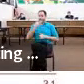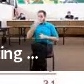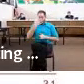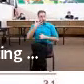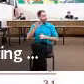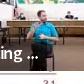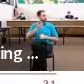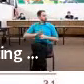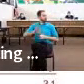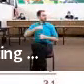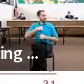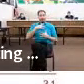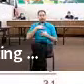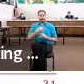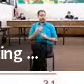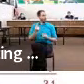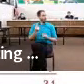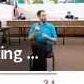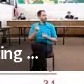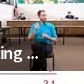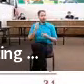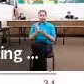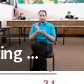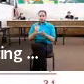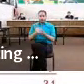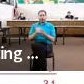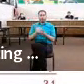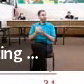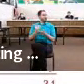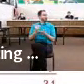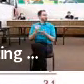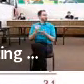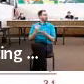stuff, you know, the apartments in the